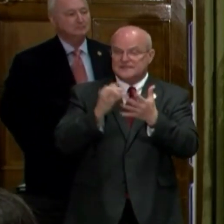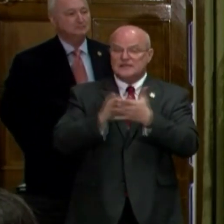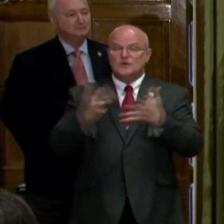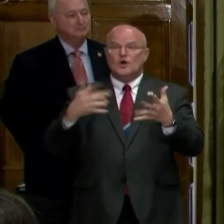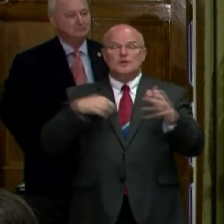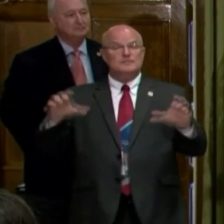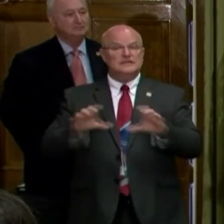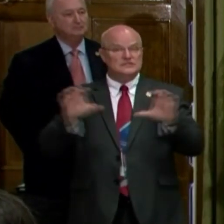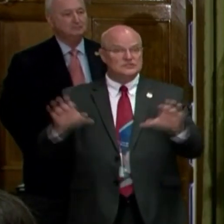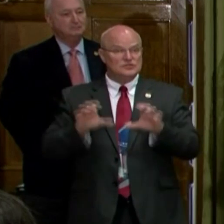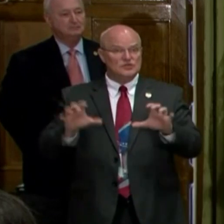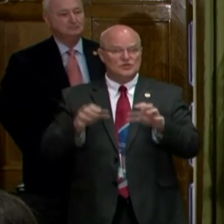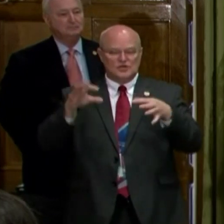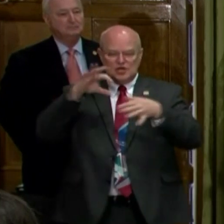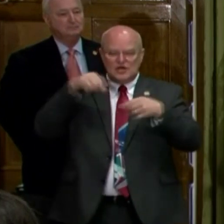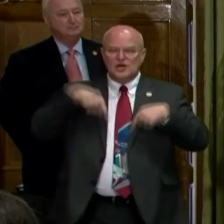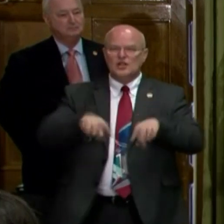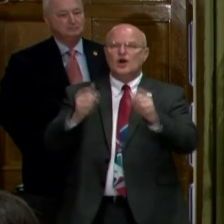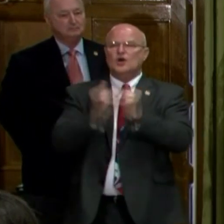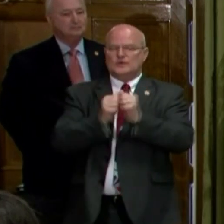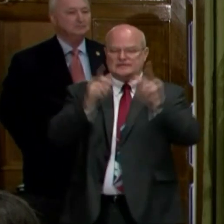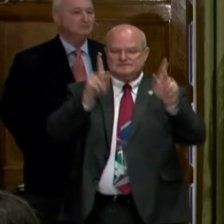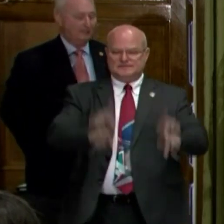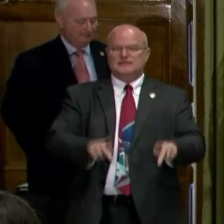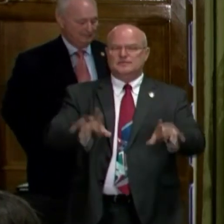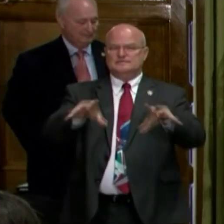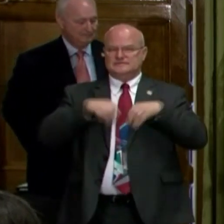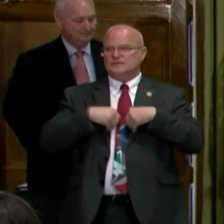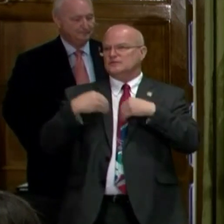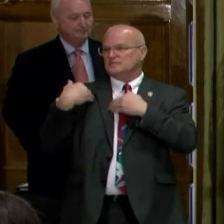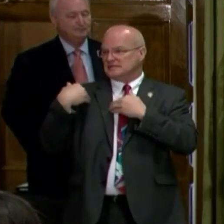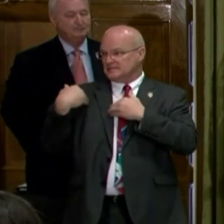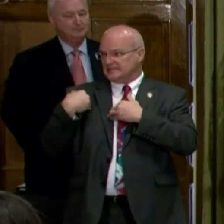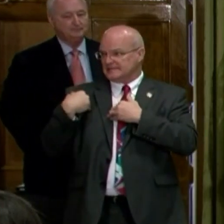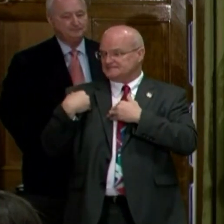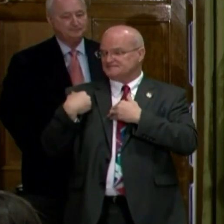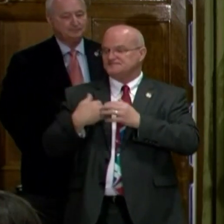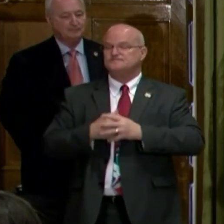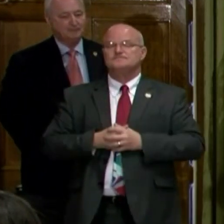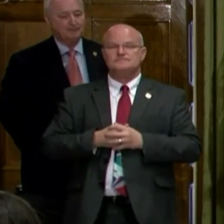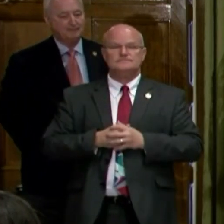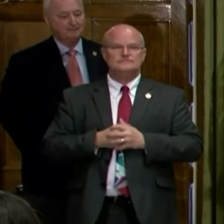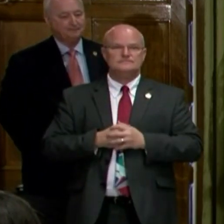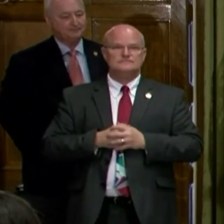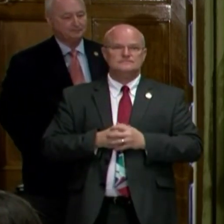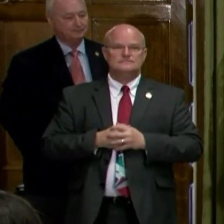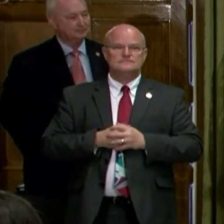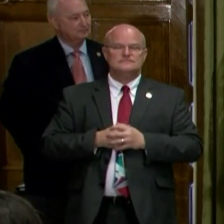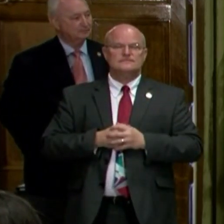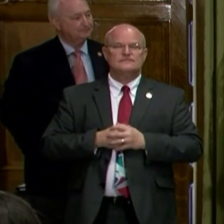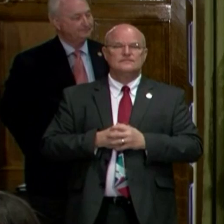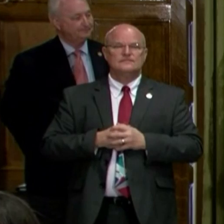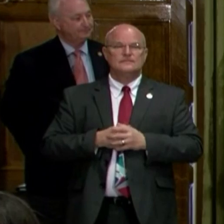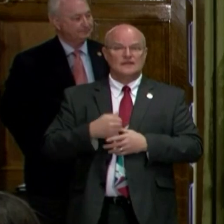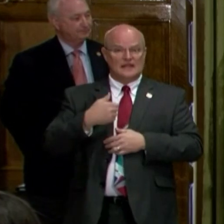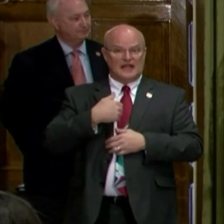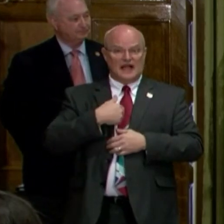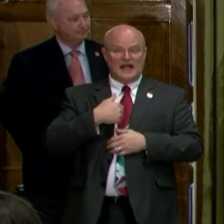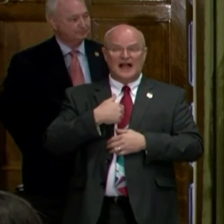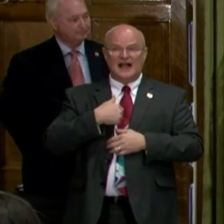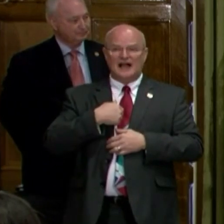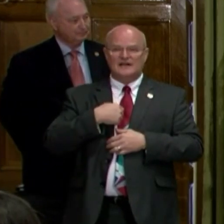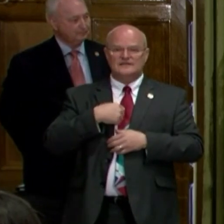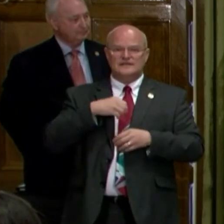we have to do, along with individuals taking responsibility. I've been in a